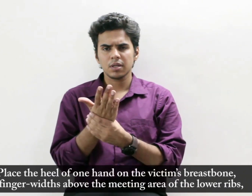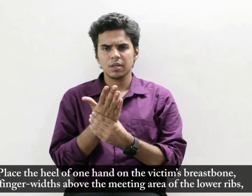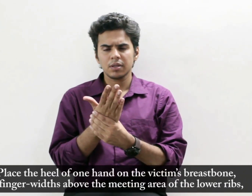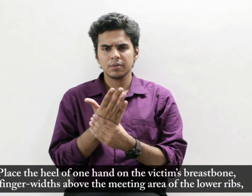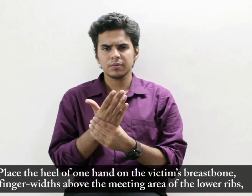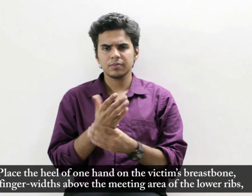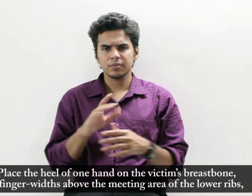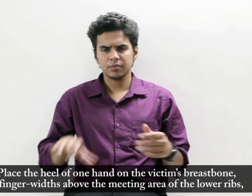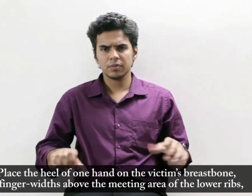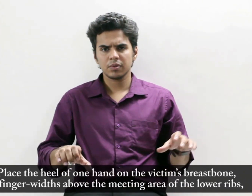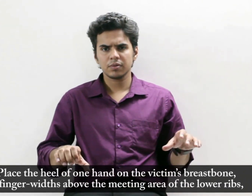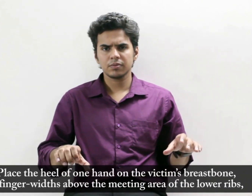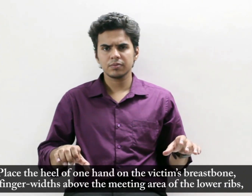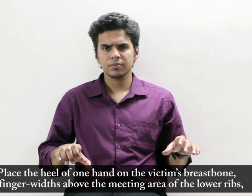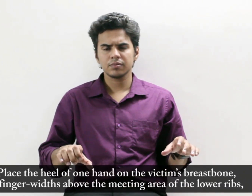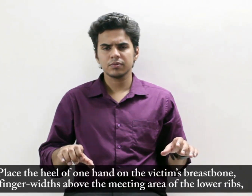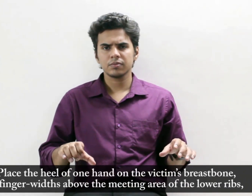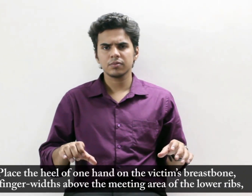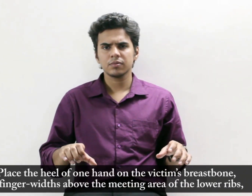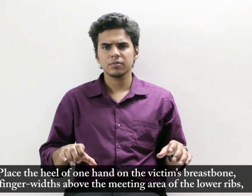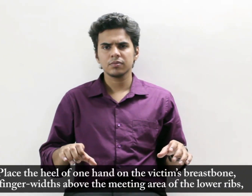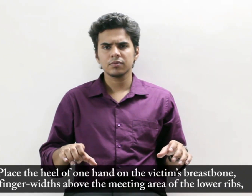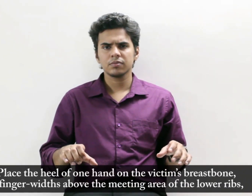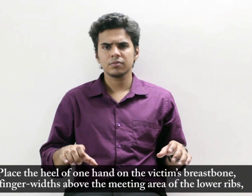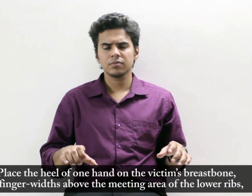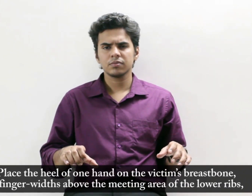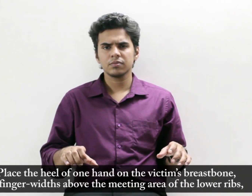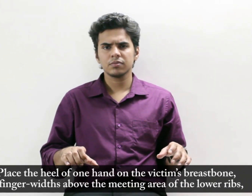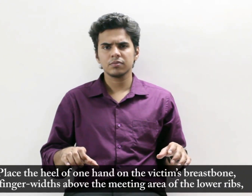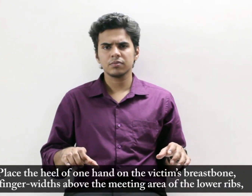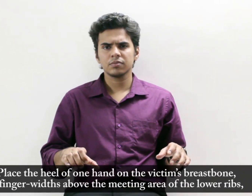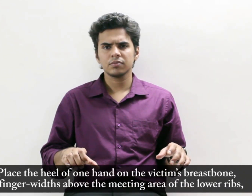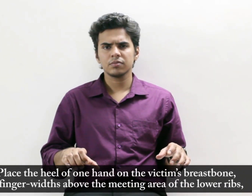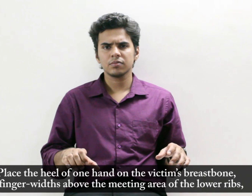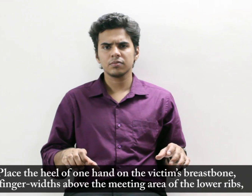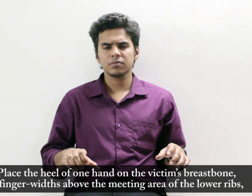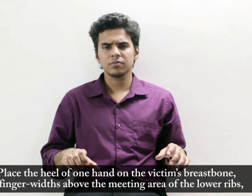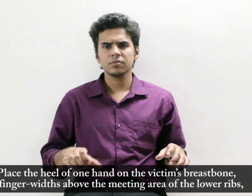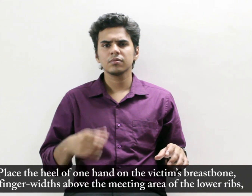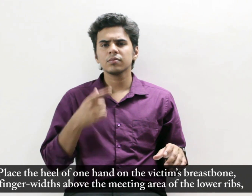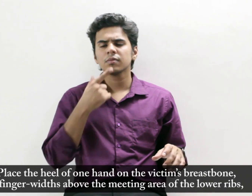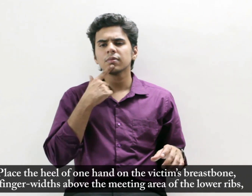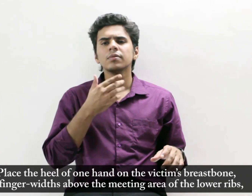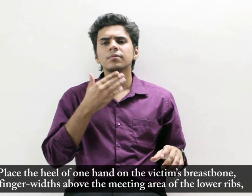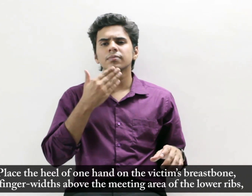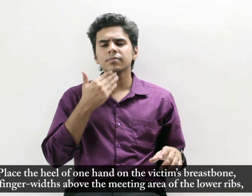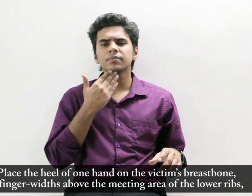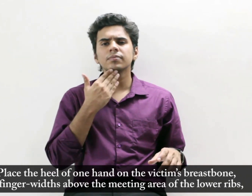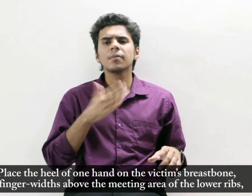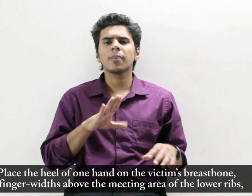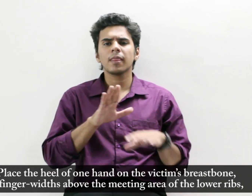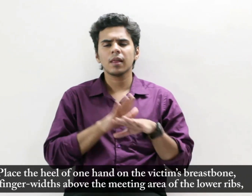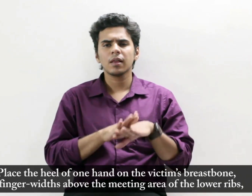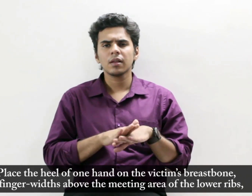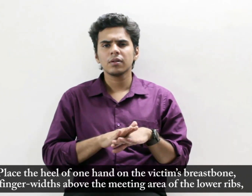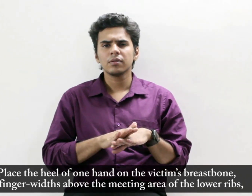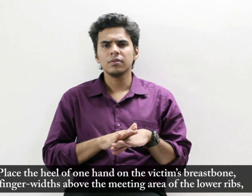Place the heel of one hand on the victim's breastbone, 2 fingers width above the meeting area of the